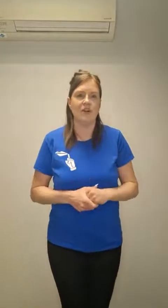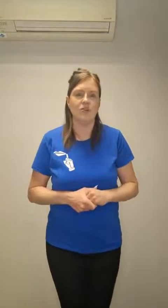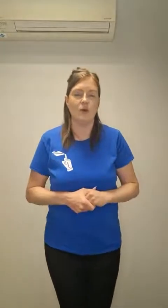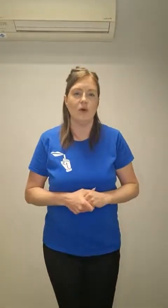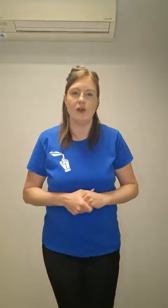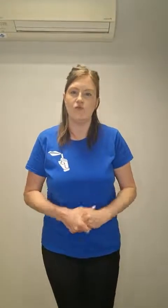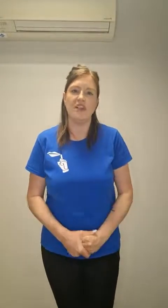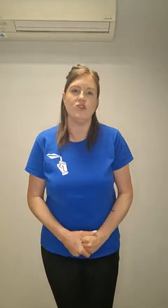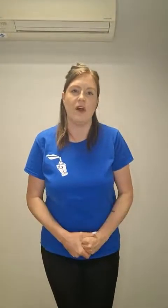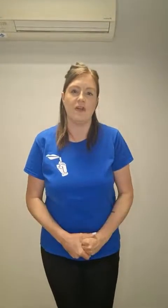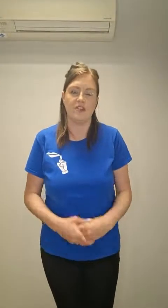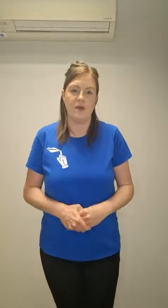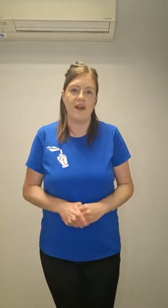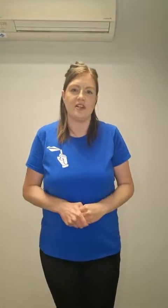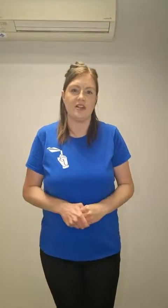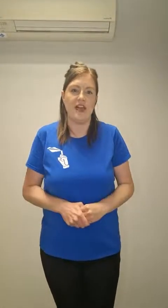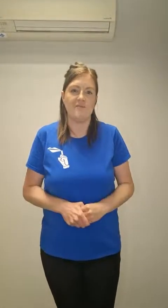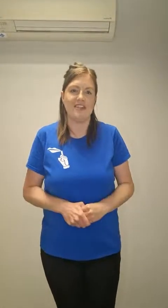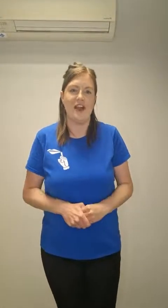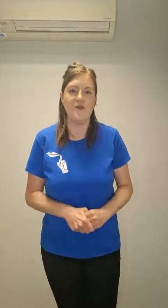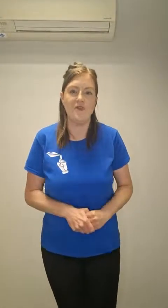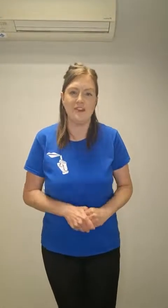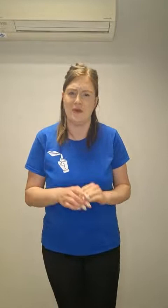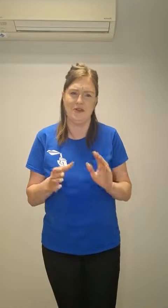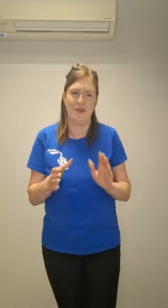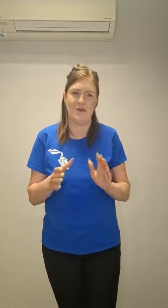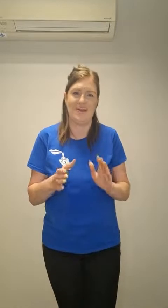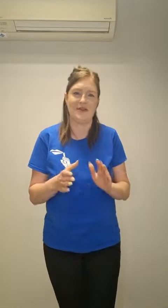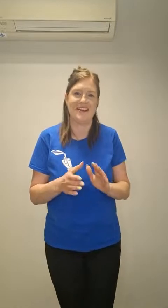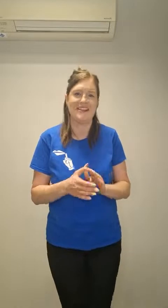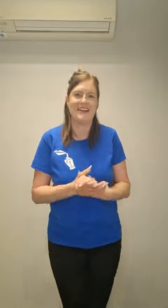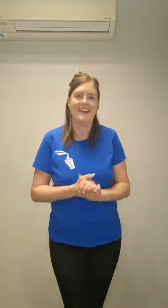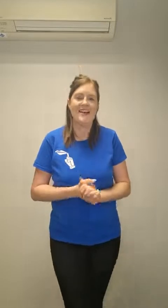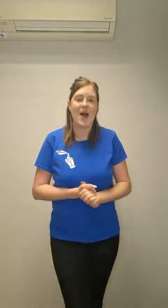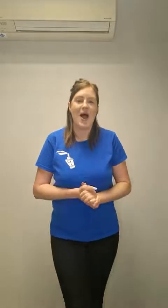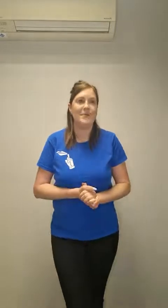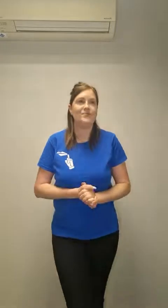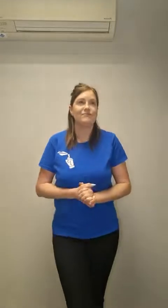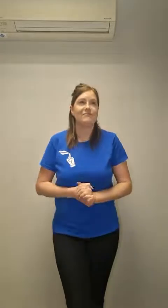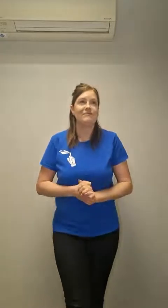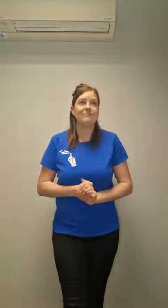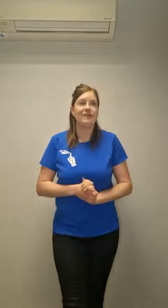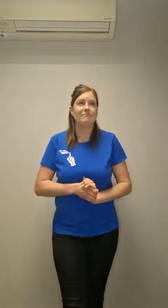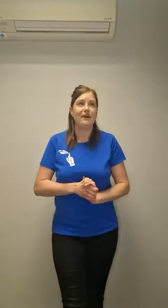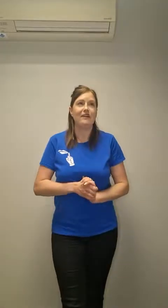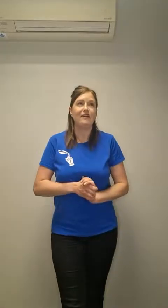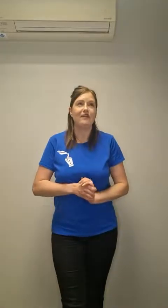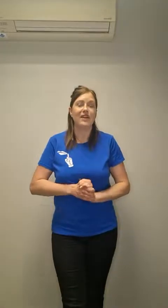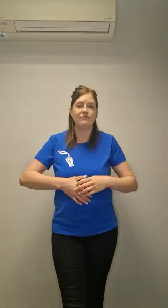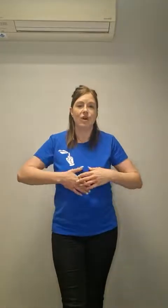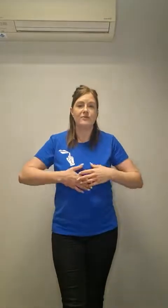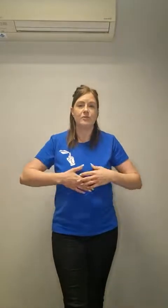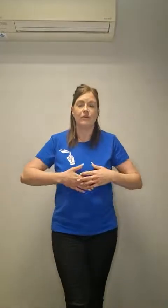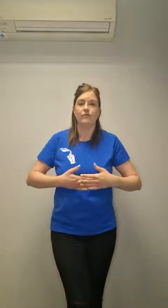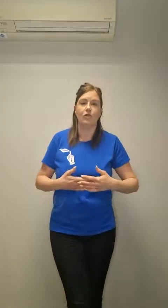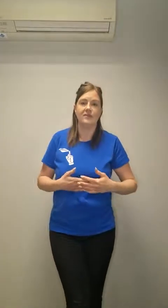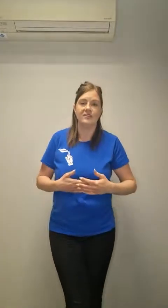talk, I really try not to, and I have to contain myself, so I do apologise. But if I was to perform the